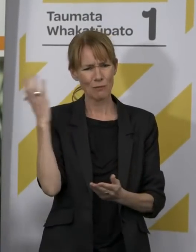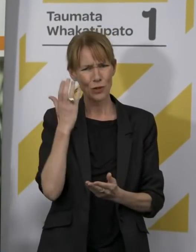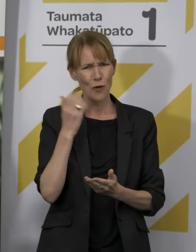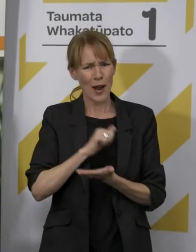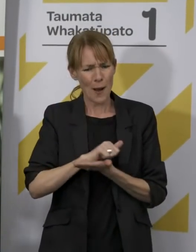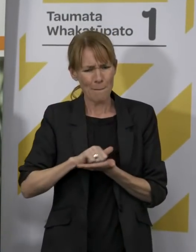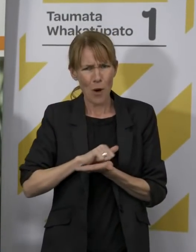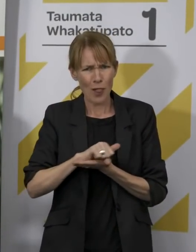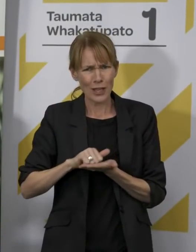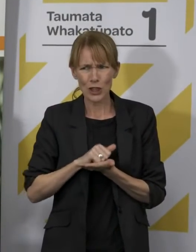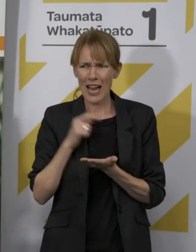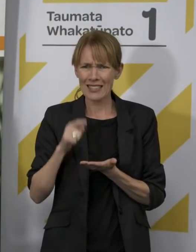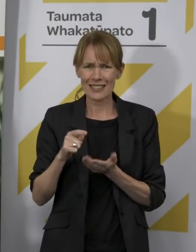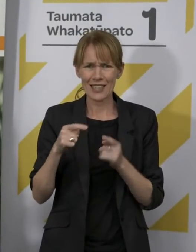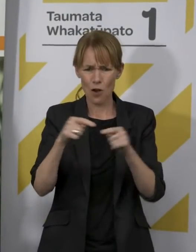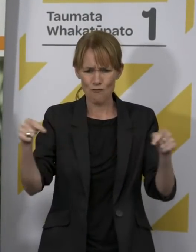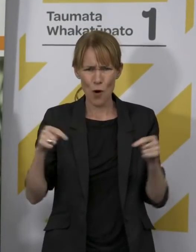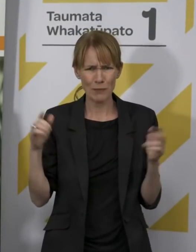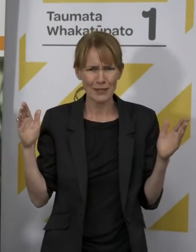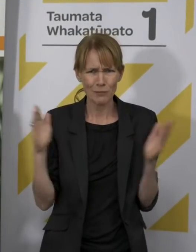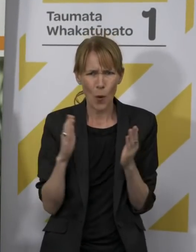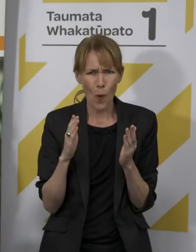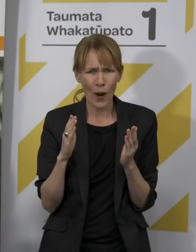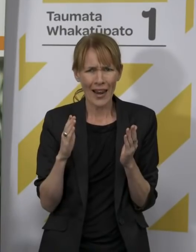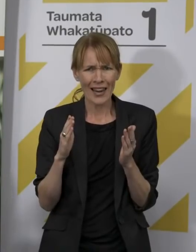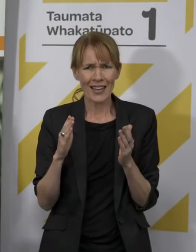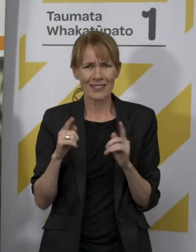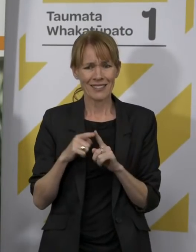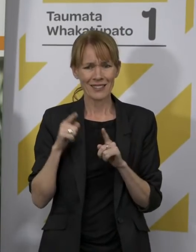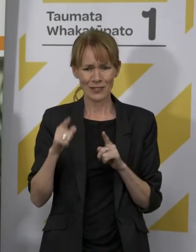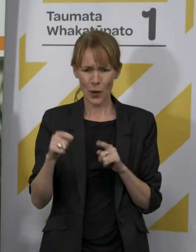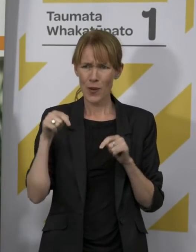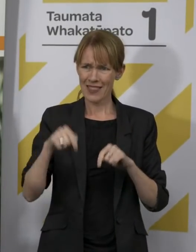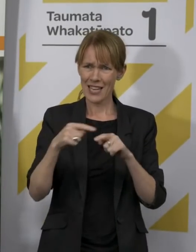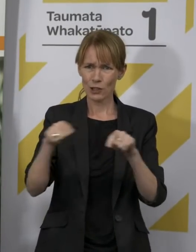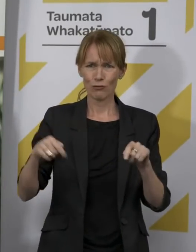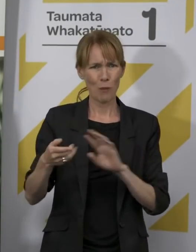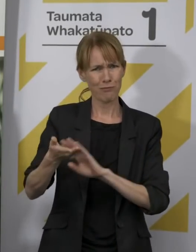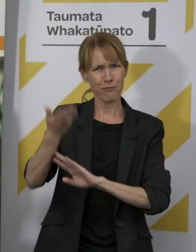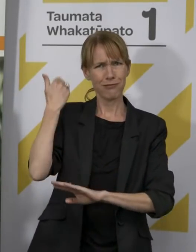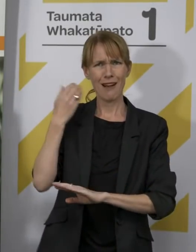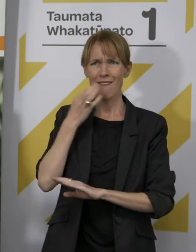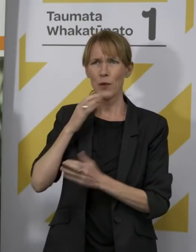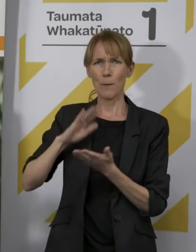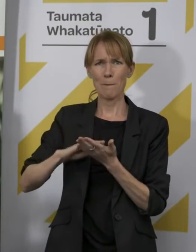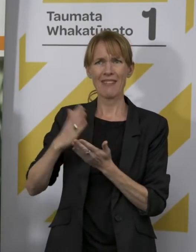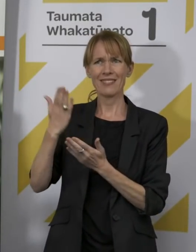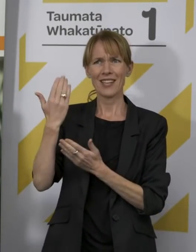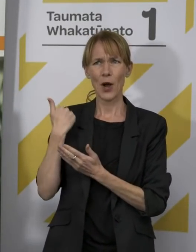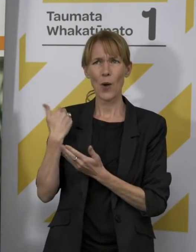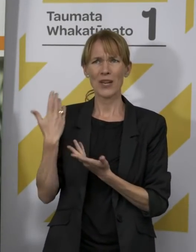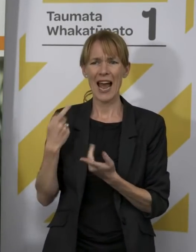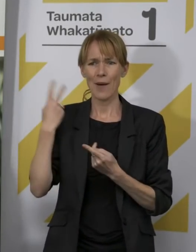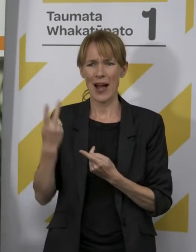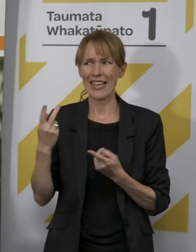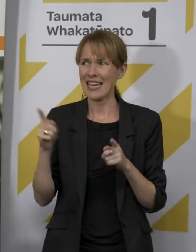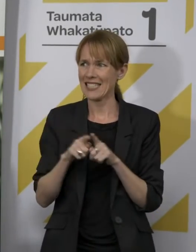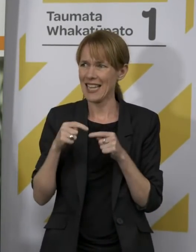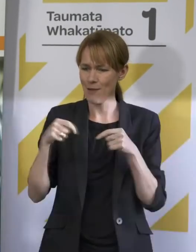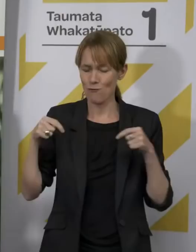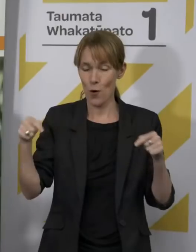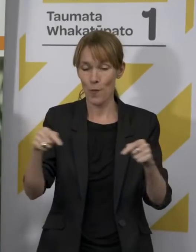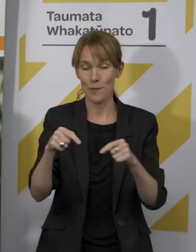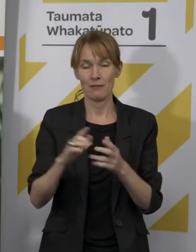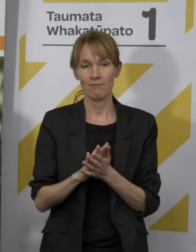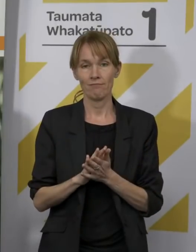We're sort of back where we started here a few months ago. Now, There are 2 new cases of